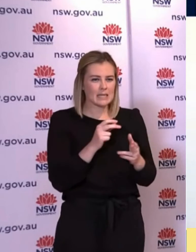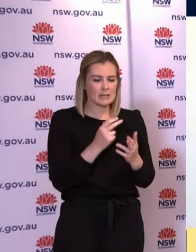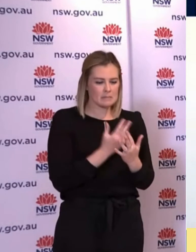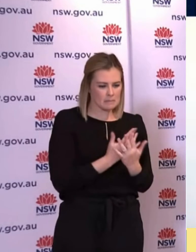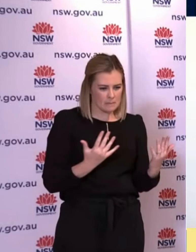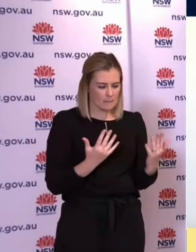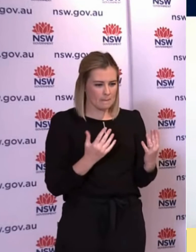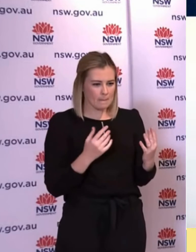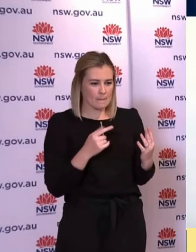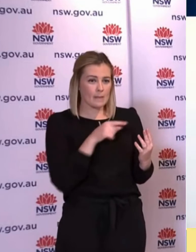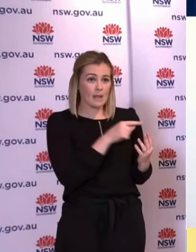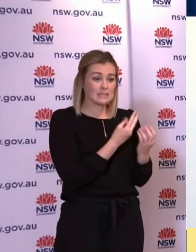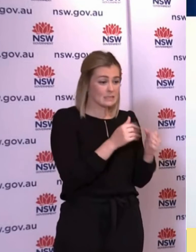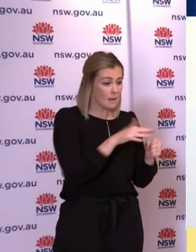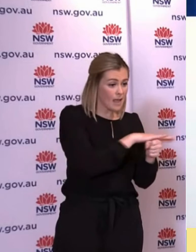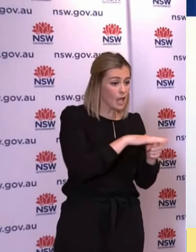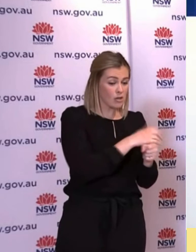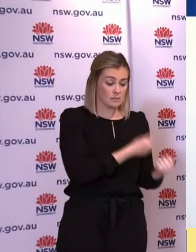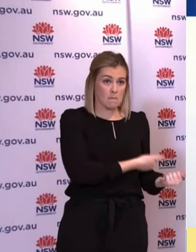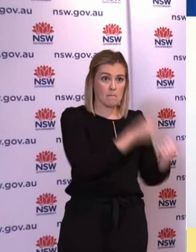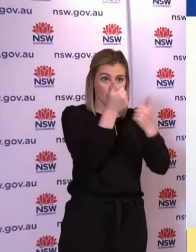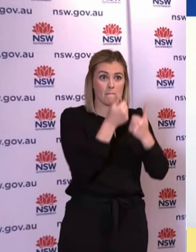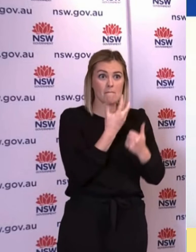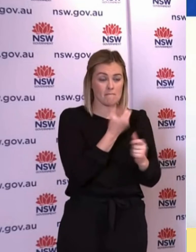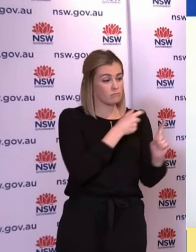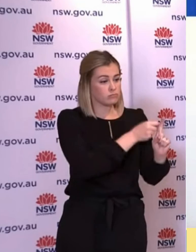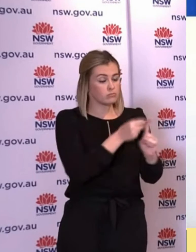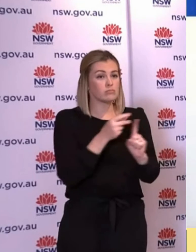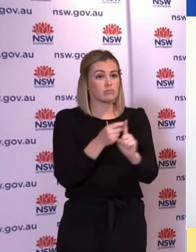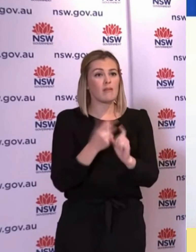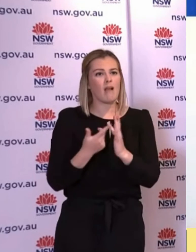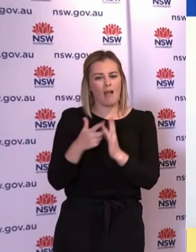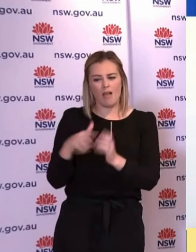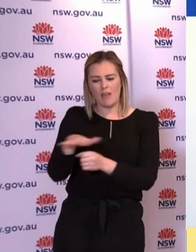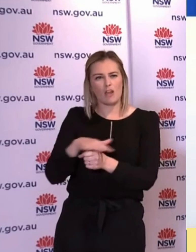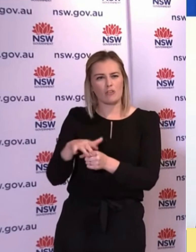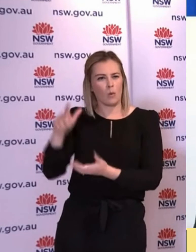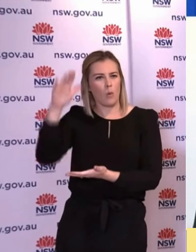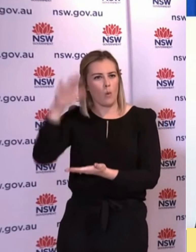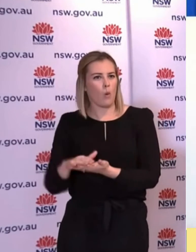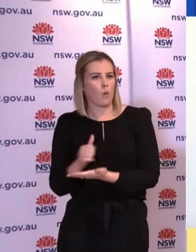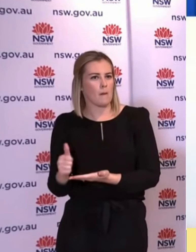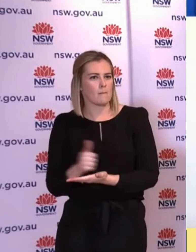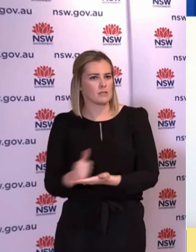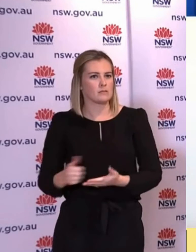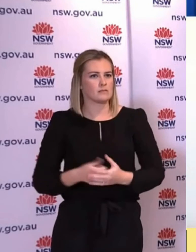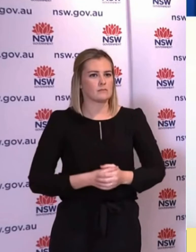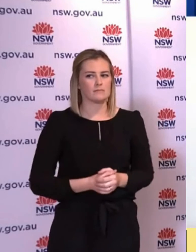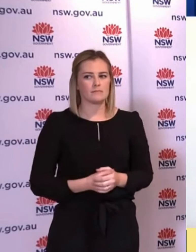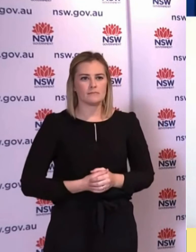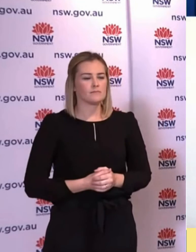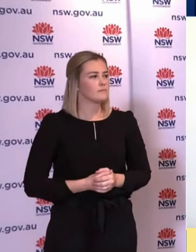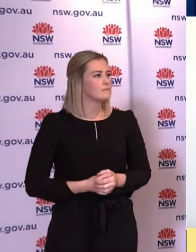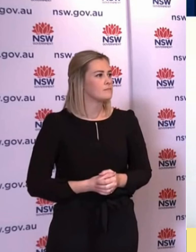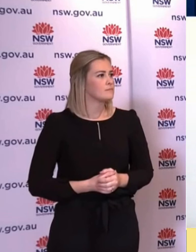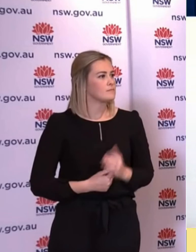vaccinating at a particularly fast rate, and they're the ones who've had the least amount of challenges so far. Minister, just on vaccination. Sorry, I'll just